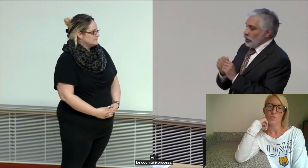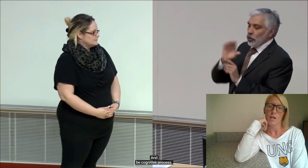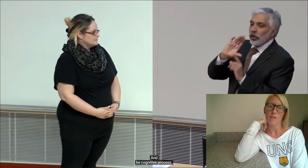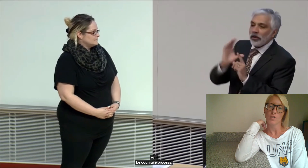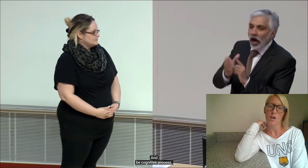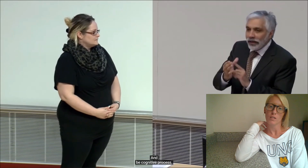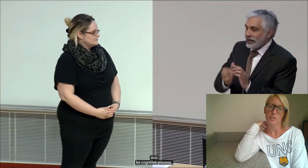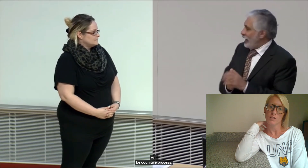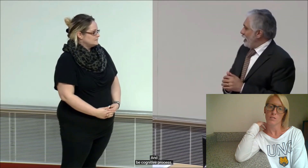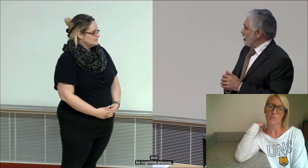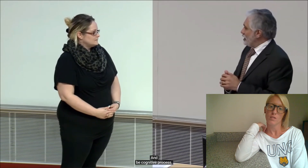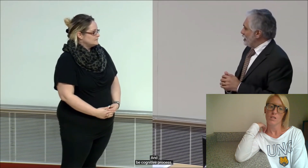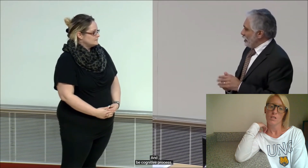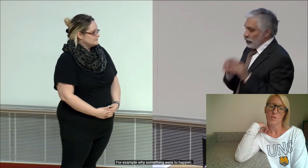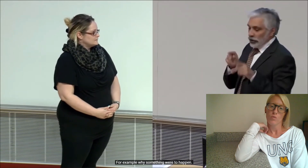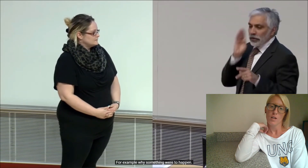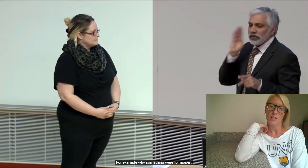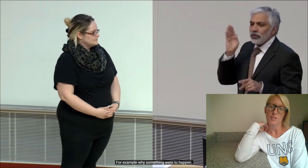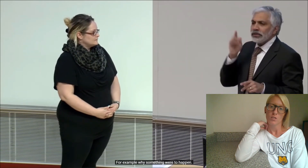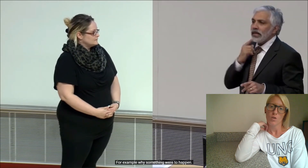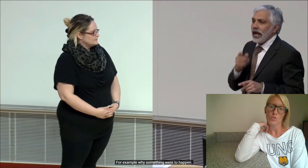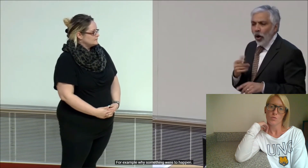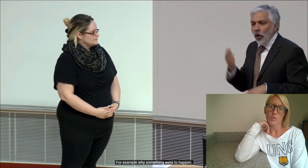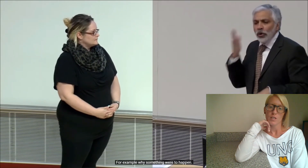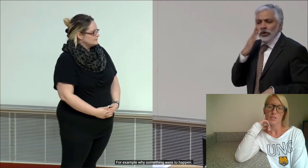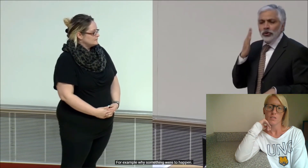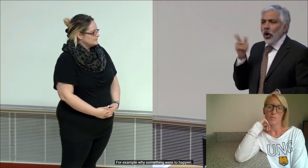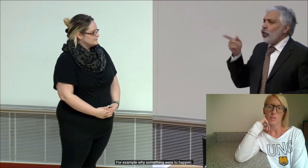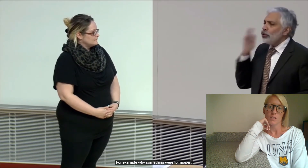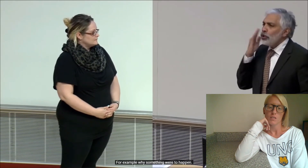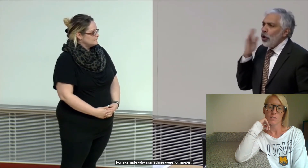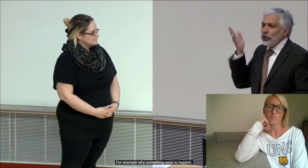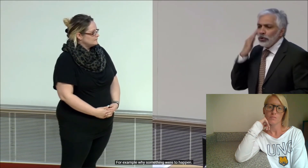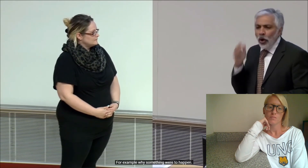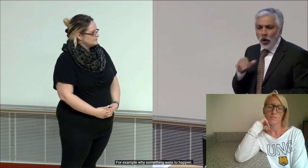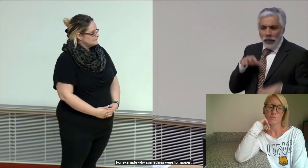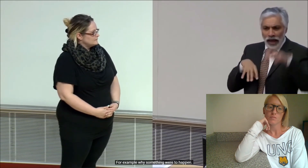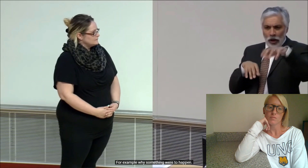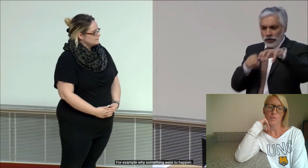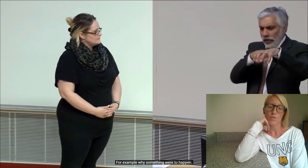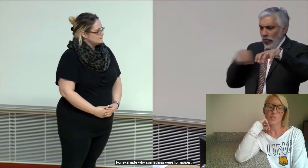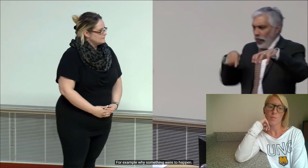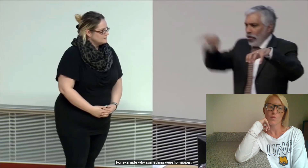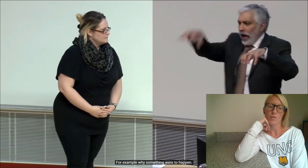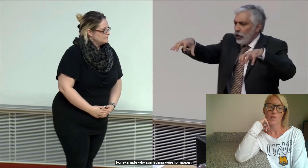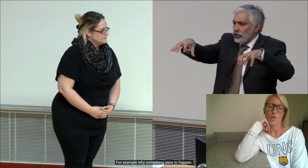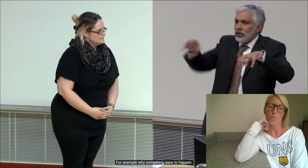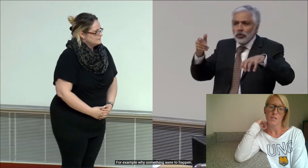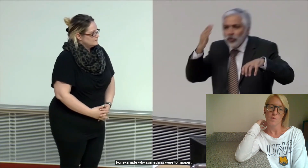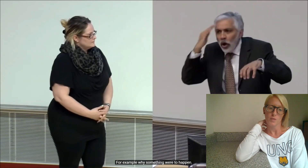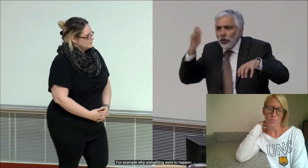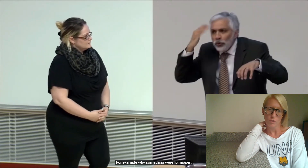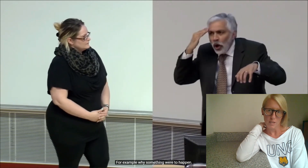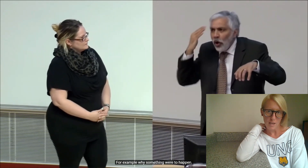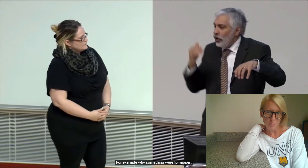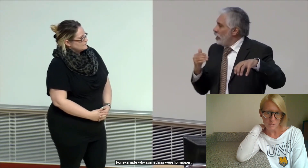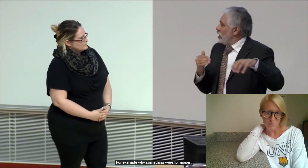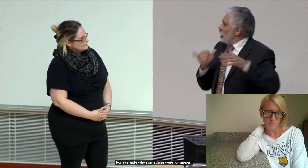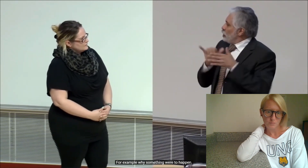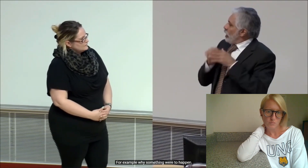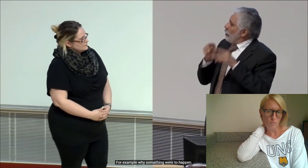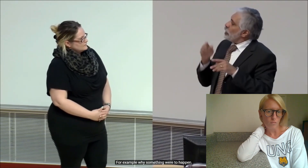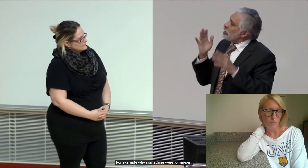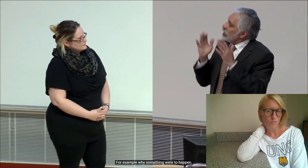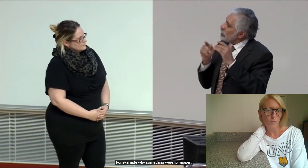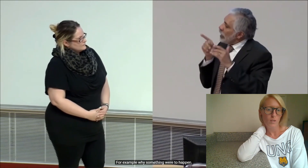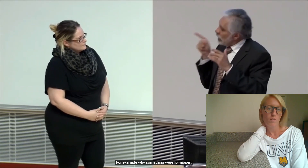and to in the have cognitive process. For example, why process and something were to culture that they happen. need to be. For example, why something were to happen.